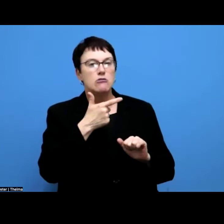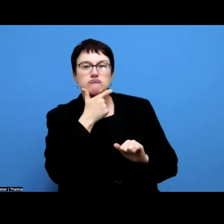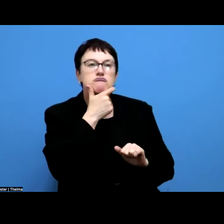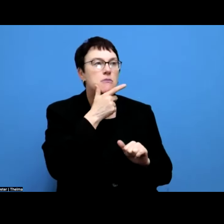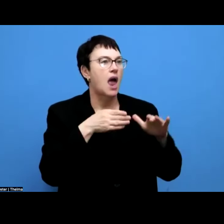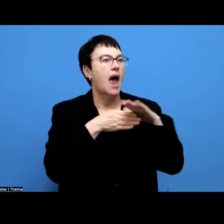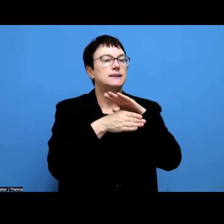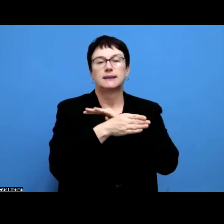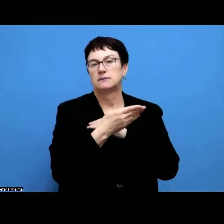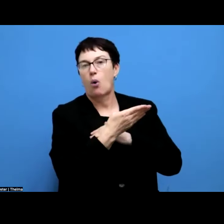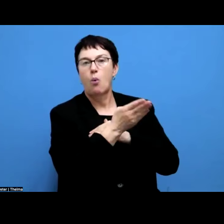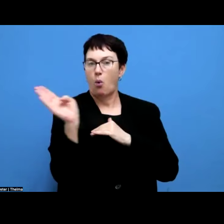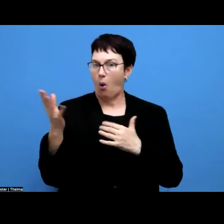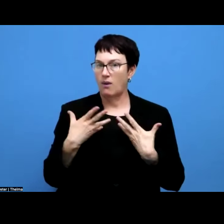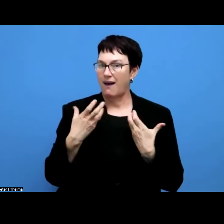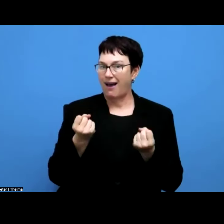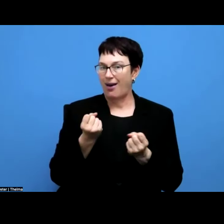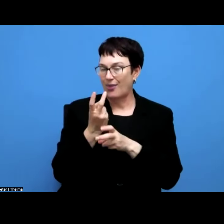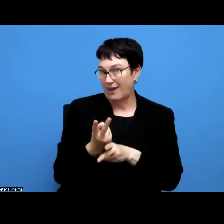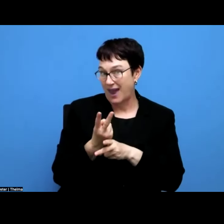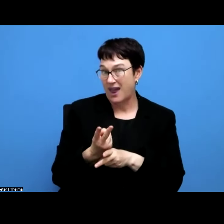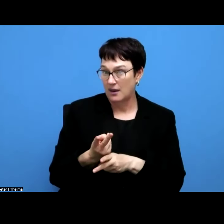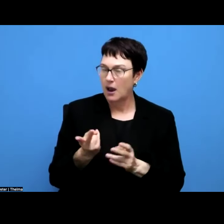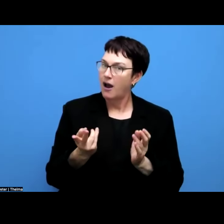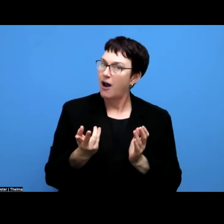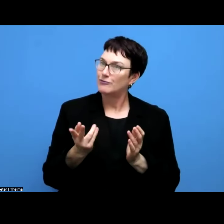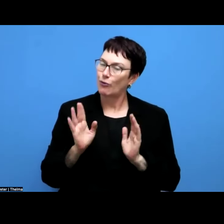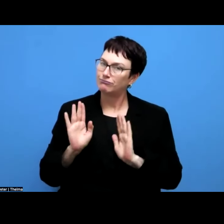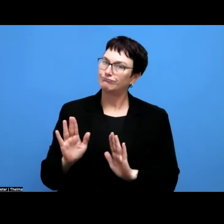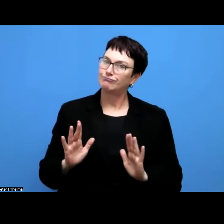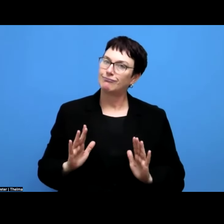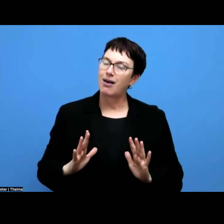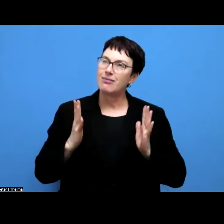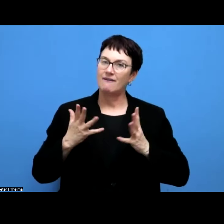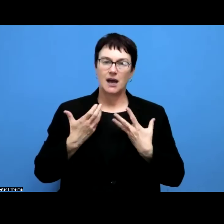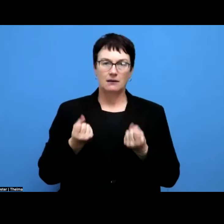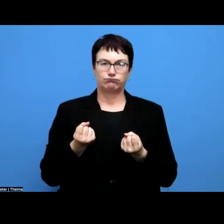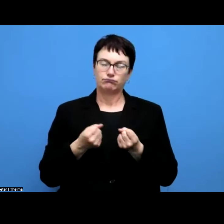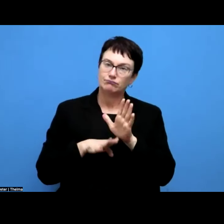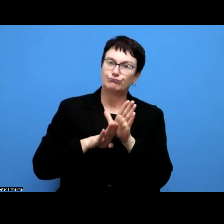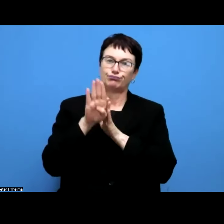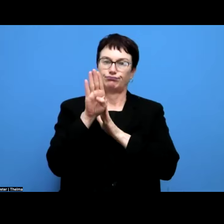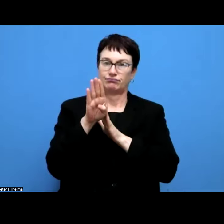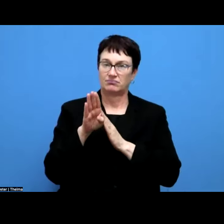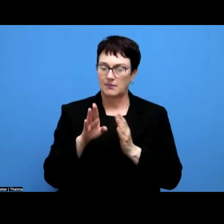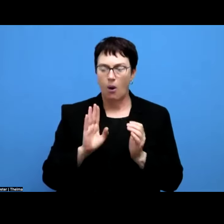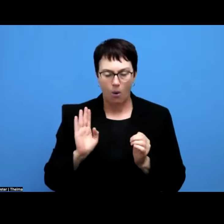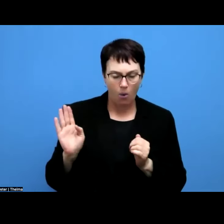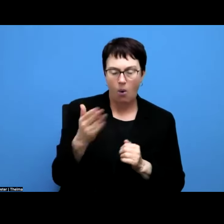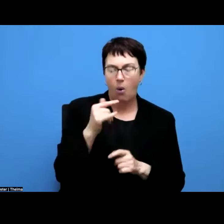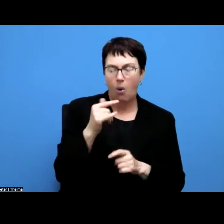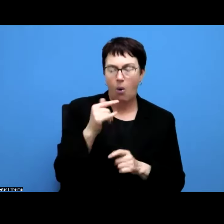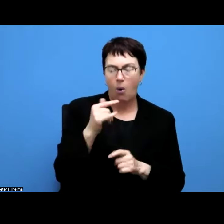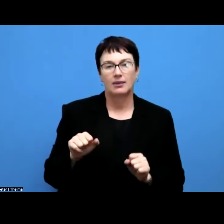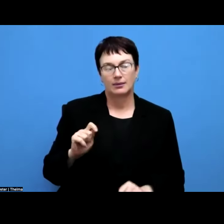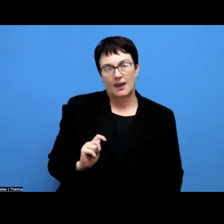healthcare services, improving their well-being. And this helps to ensure that all can afford, even in terms of